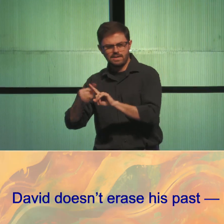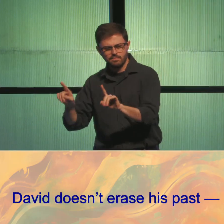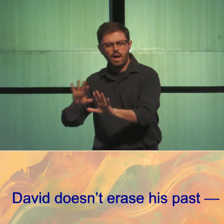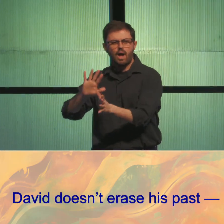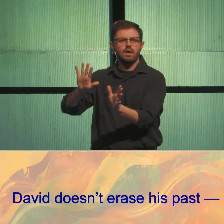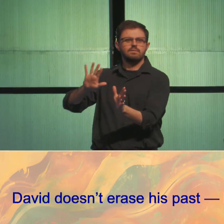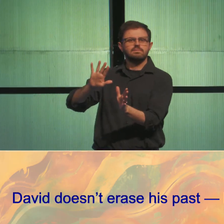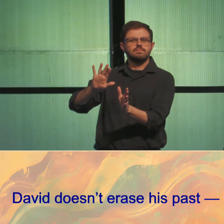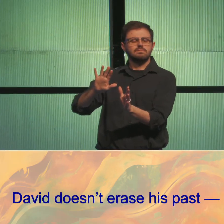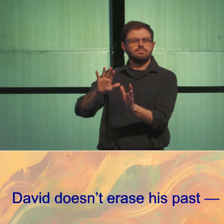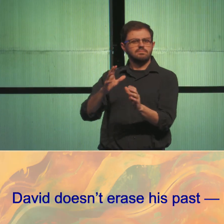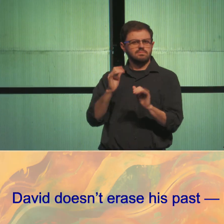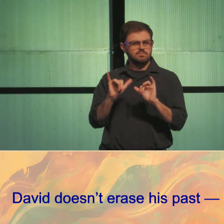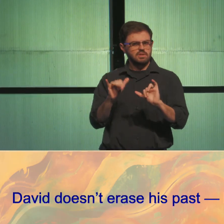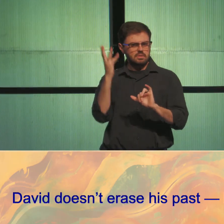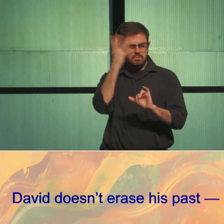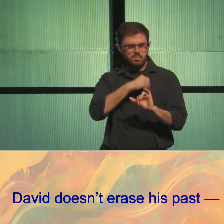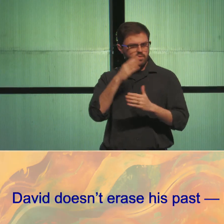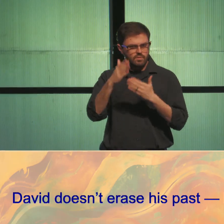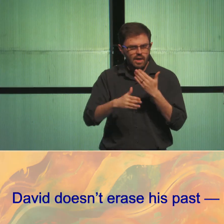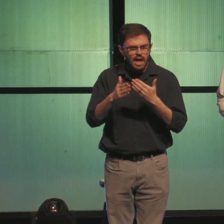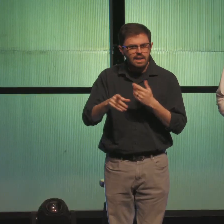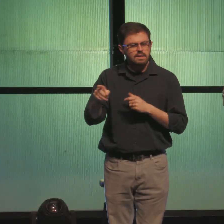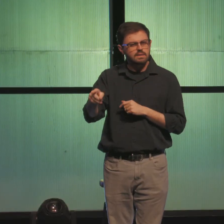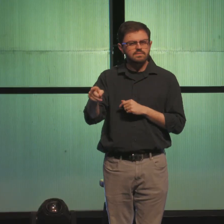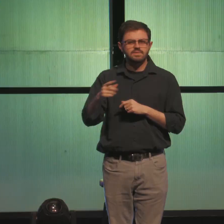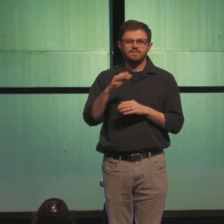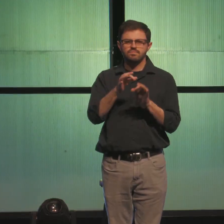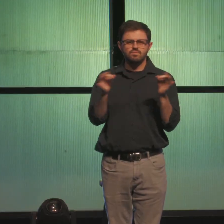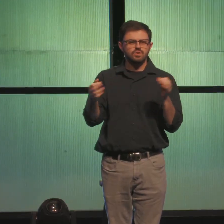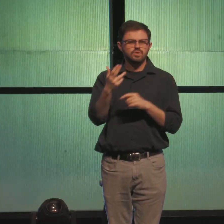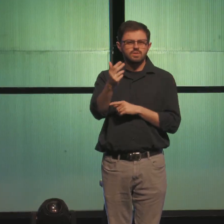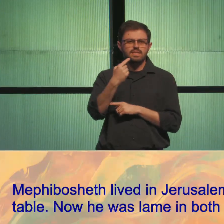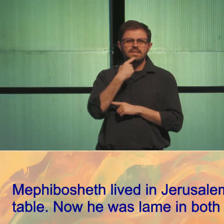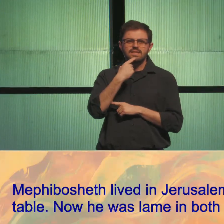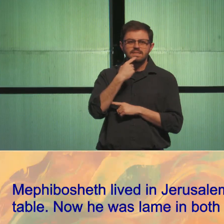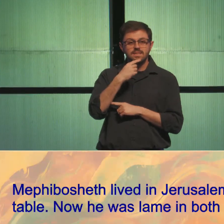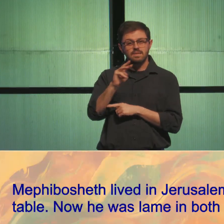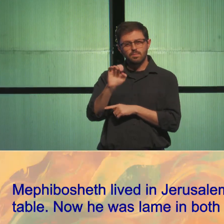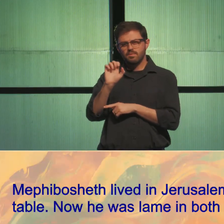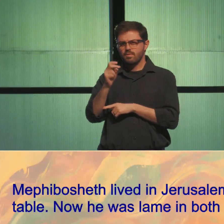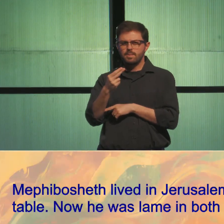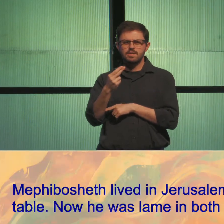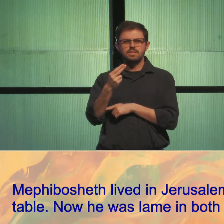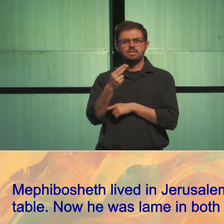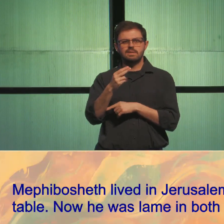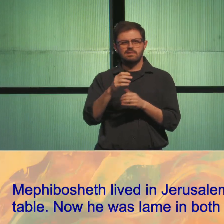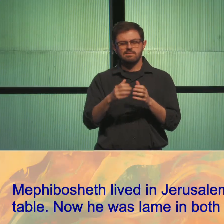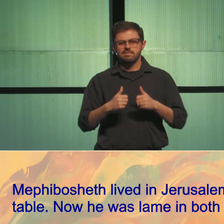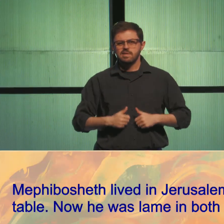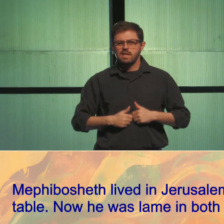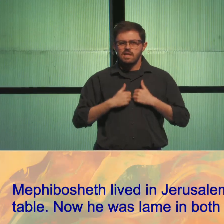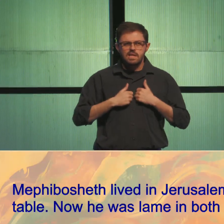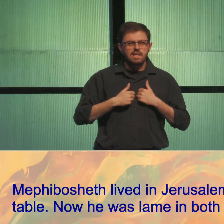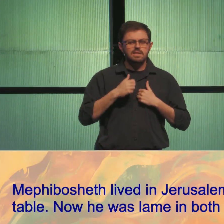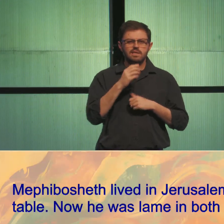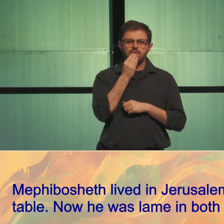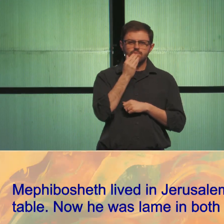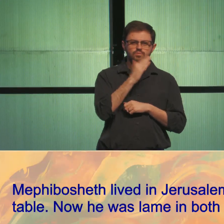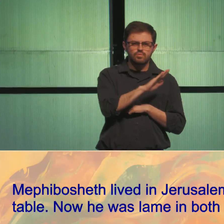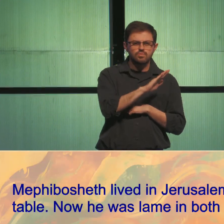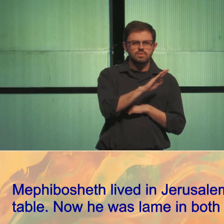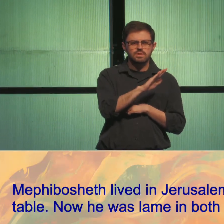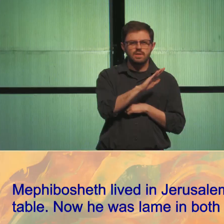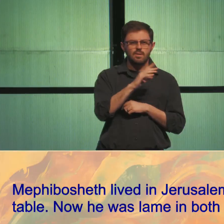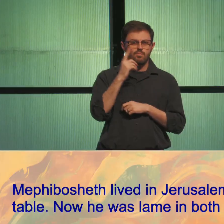beautiful ending to this story, right? In verse 13, it says, Mephibosheth lived in Jerusalem, for he